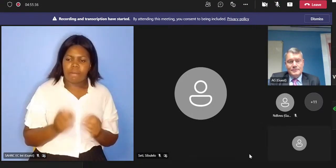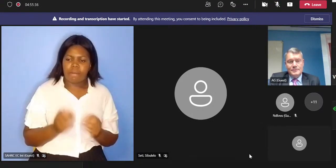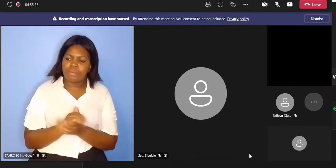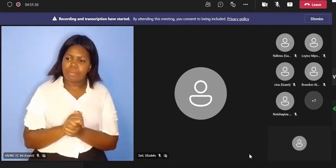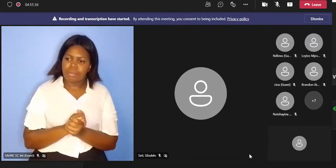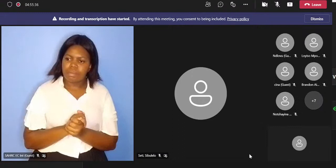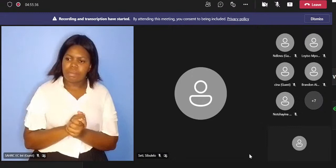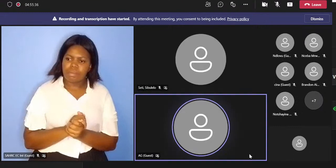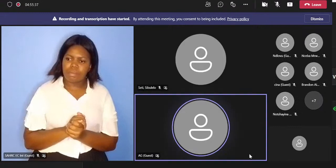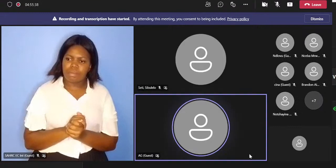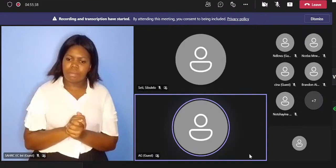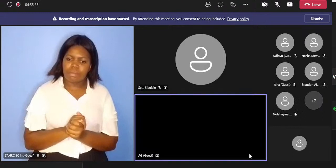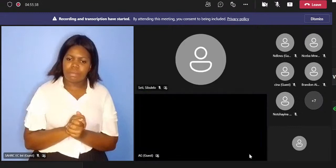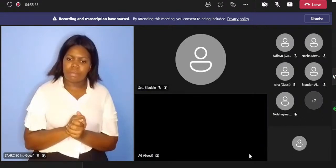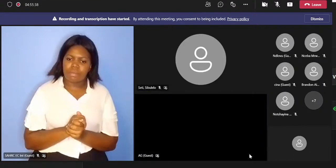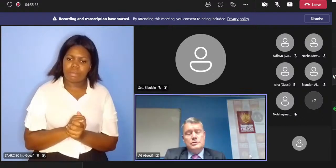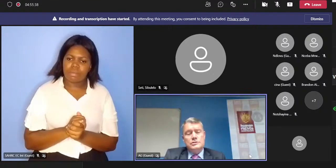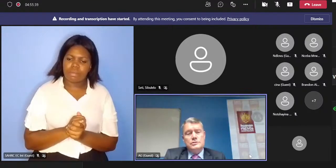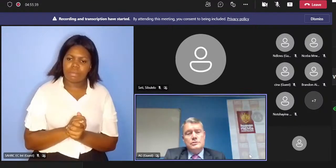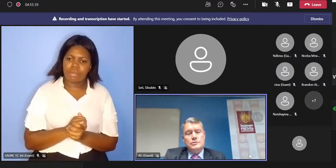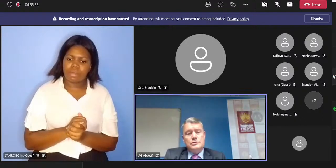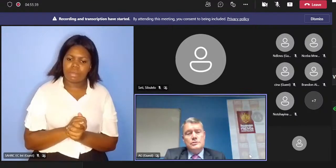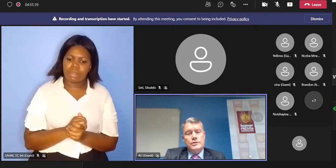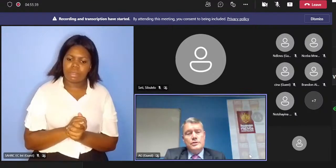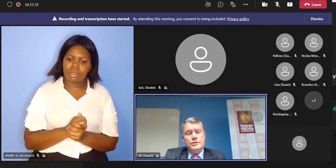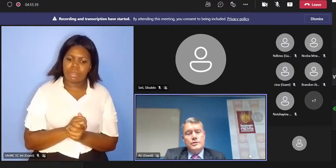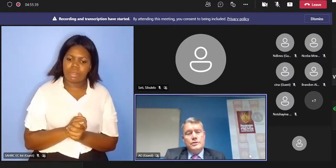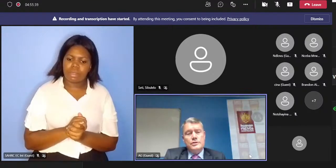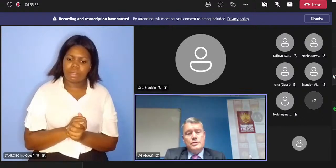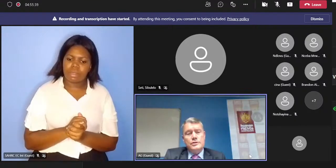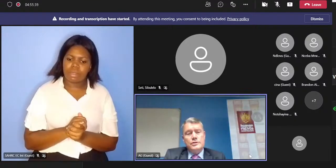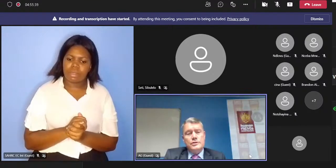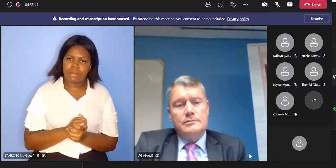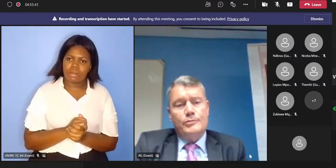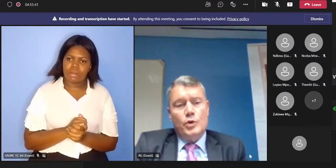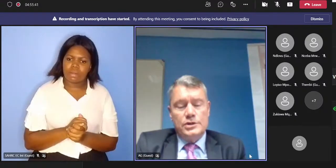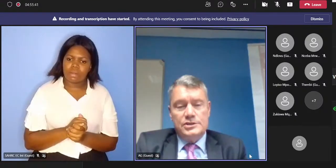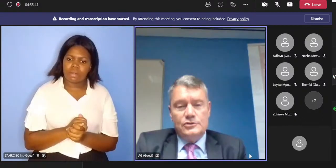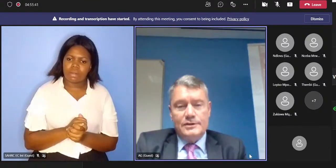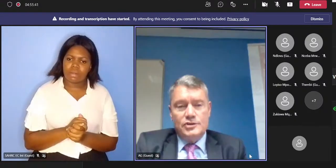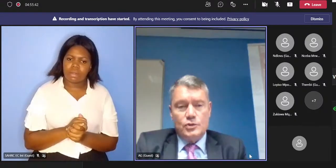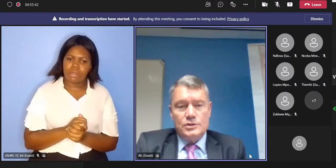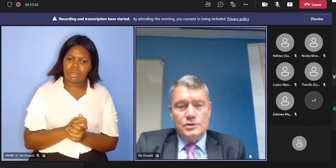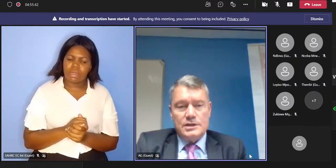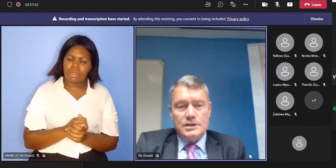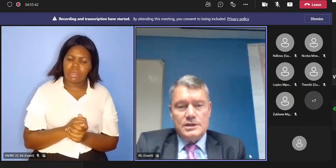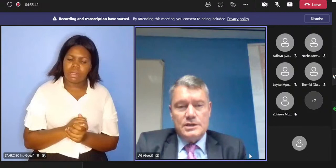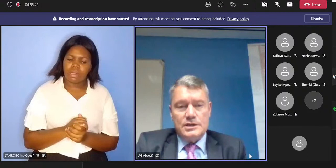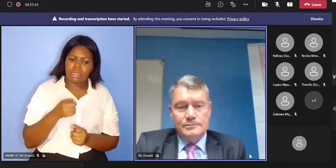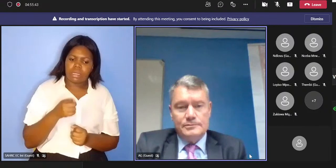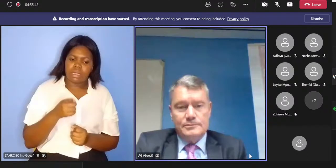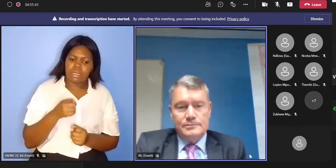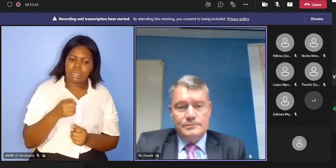school would require boys to have short hair.